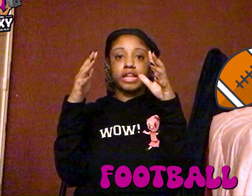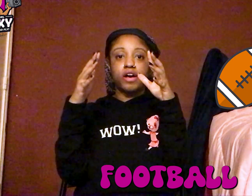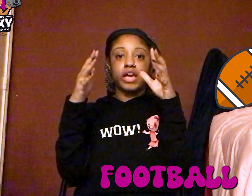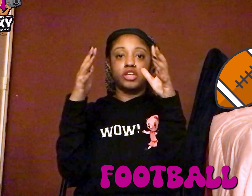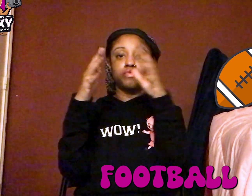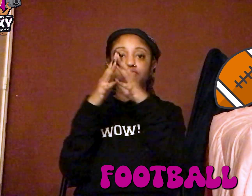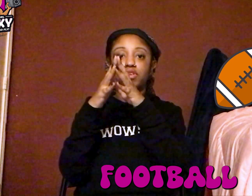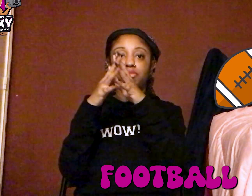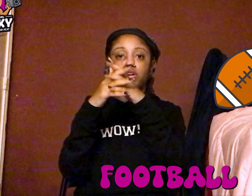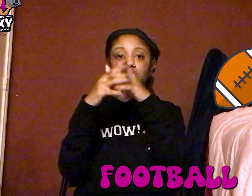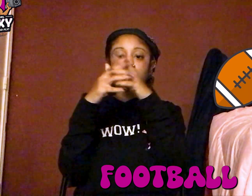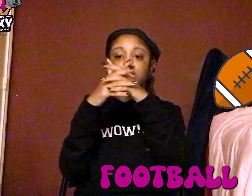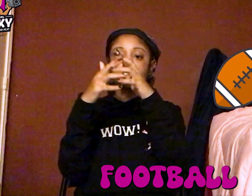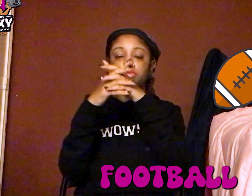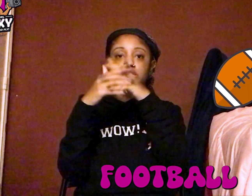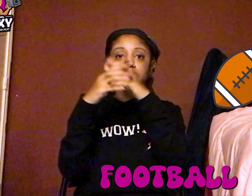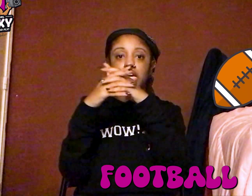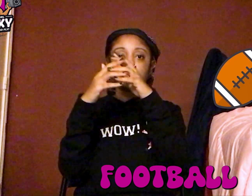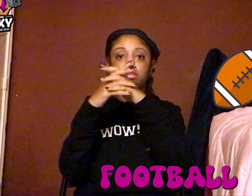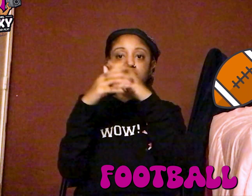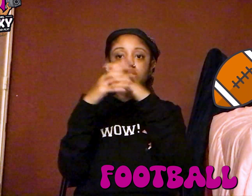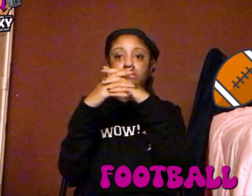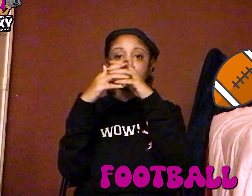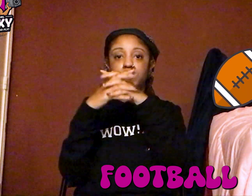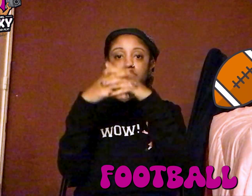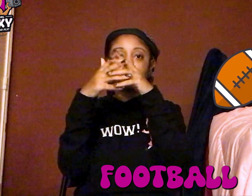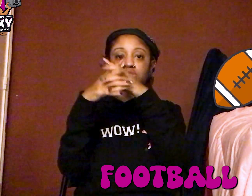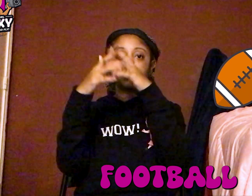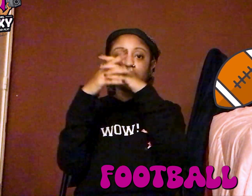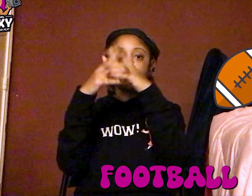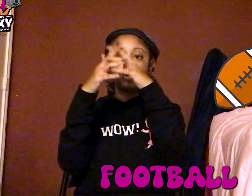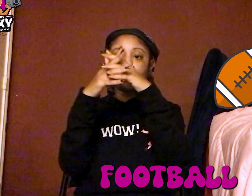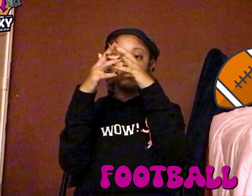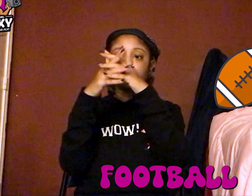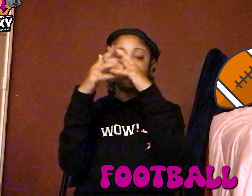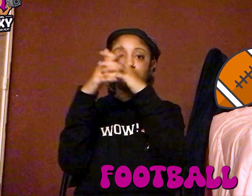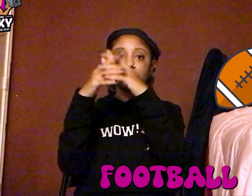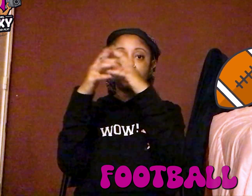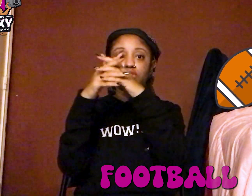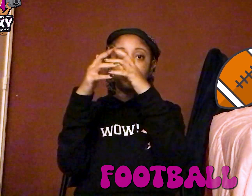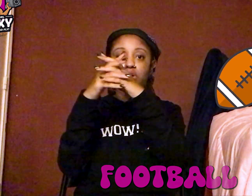out and you football. So it's put them together. So it's football. Football.